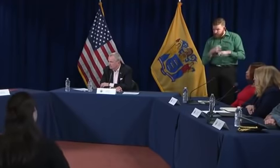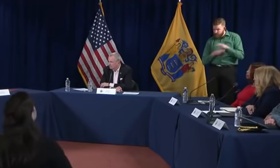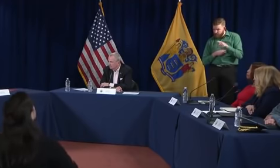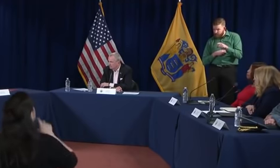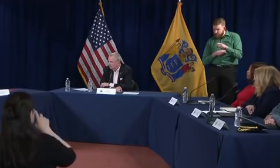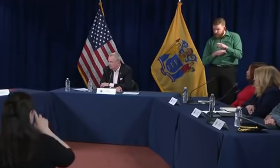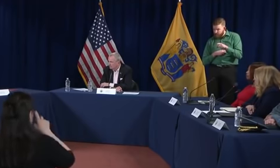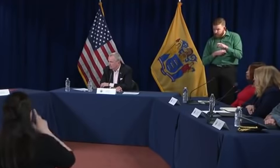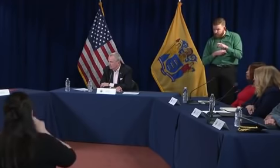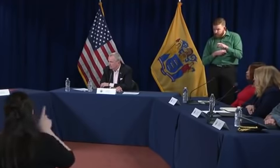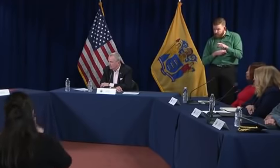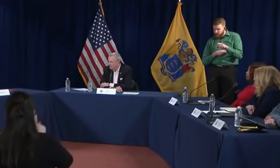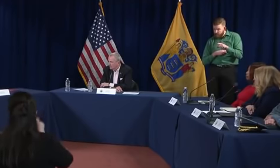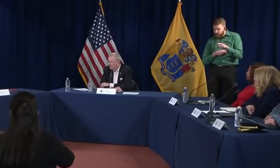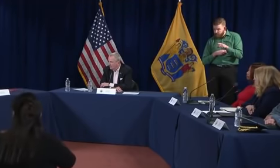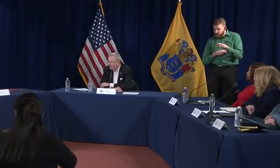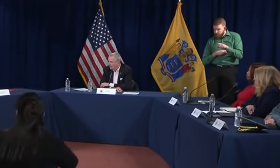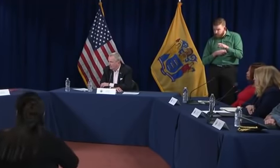and mental health programs.